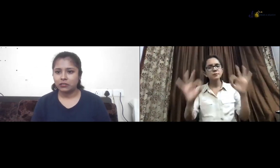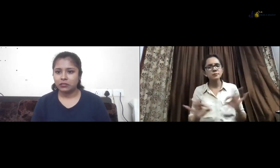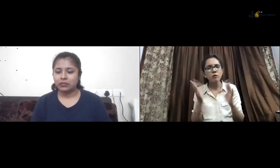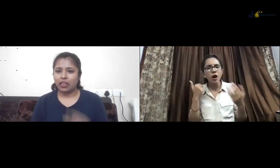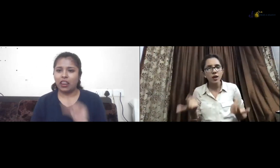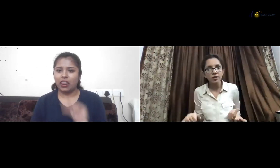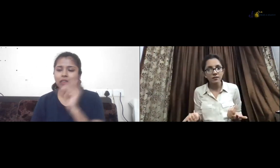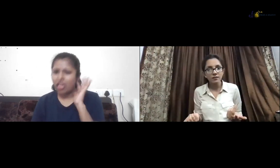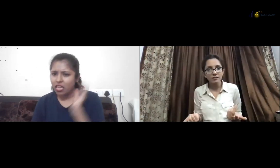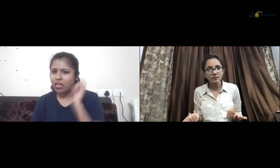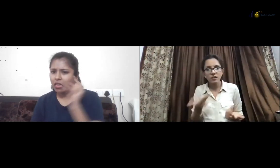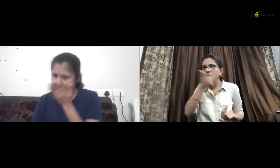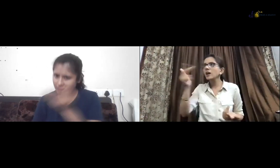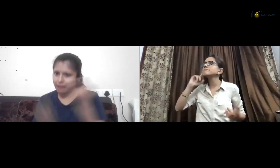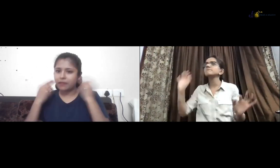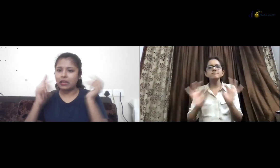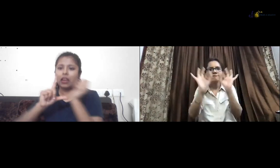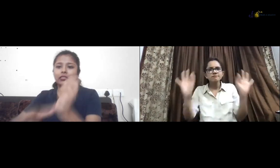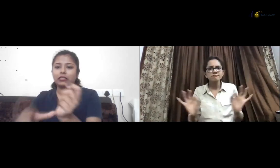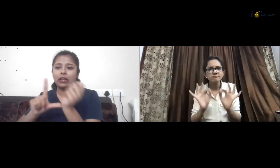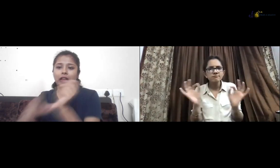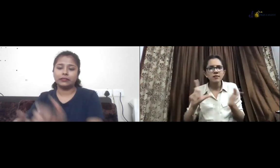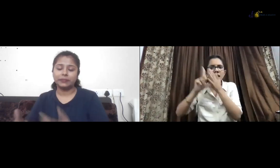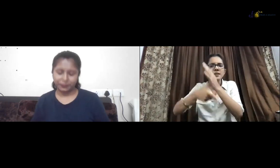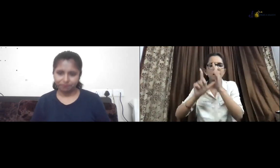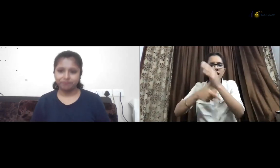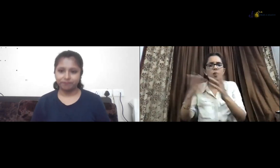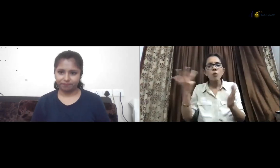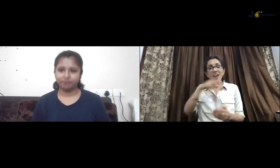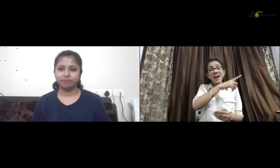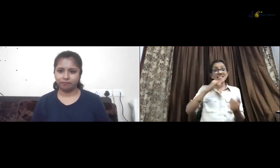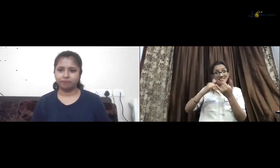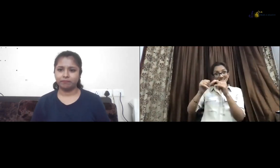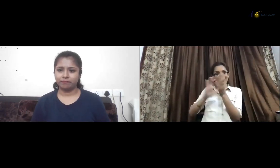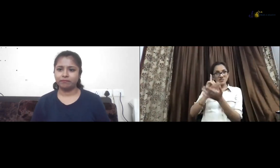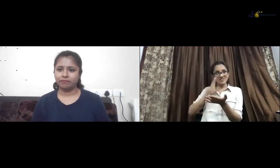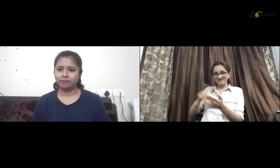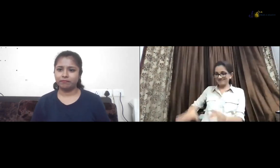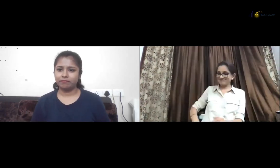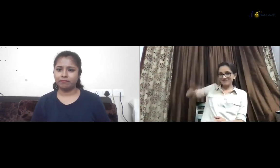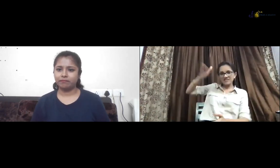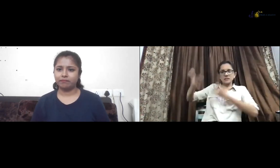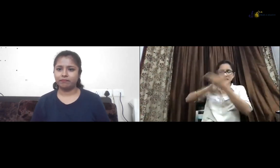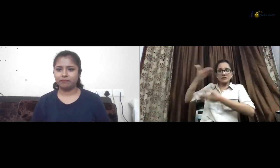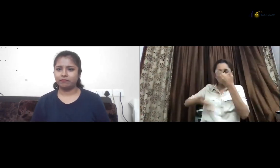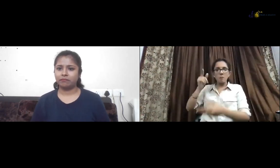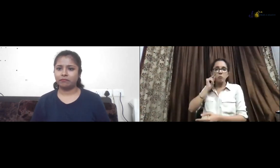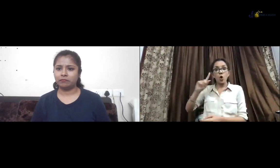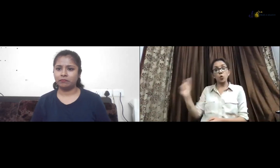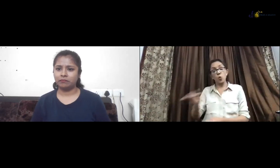what about women? They don't know about that. We have a female cricketer. Why we